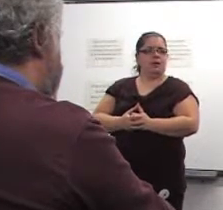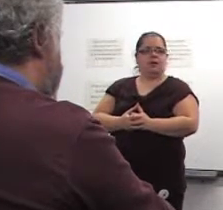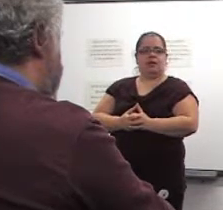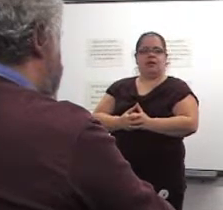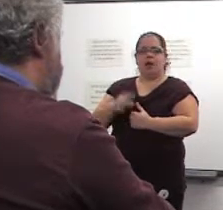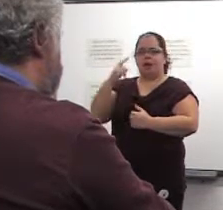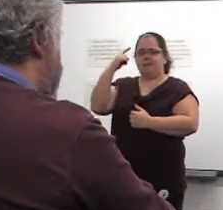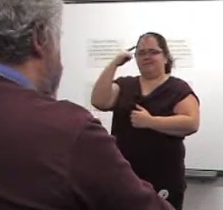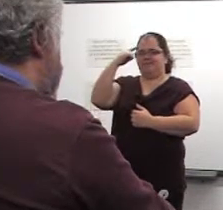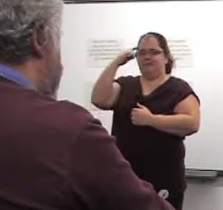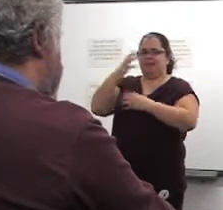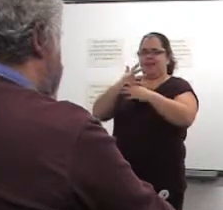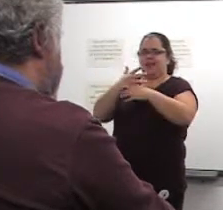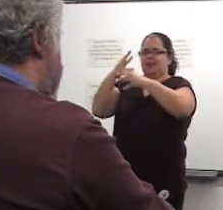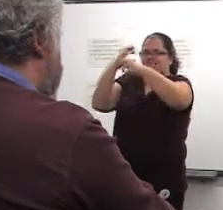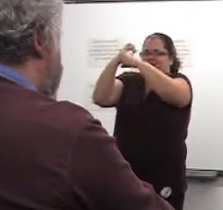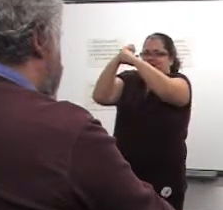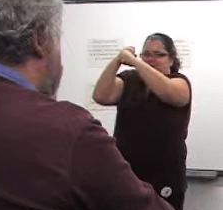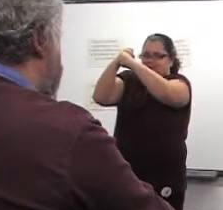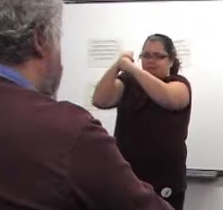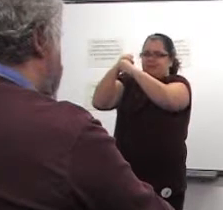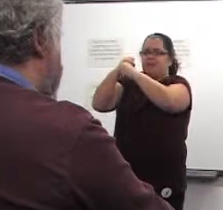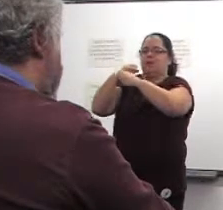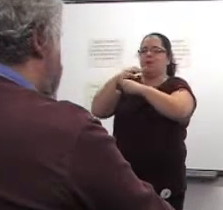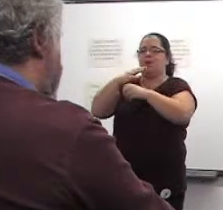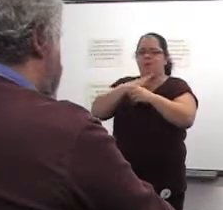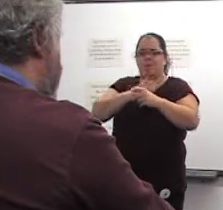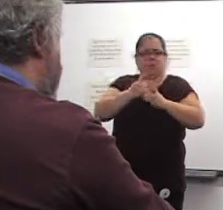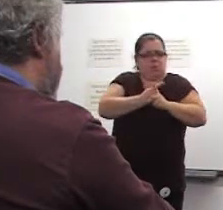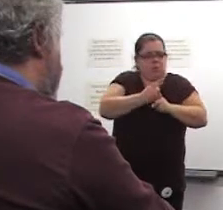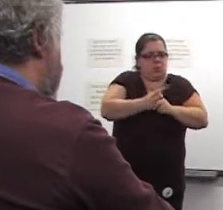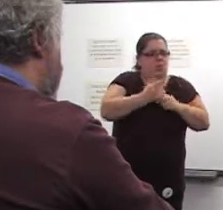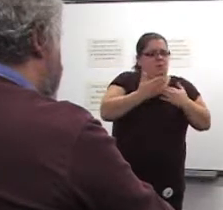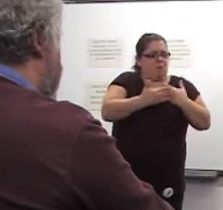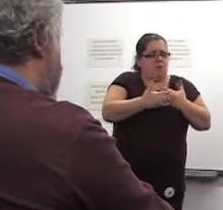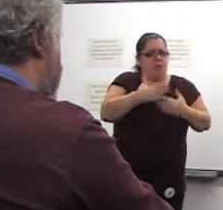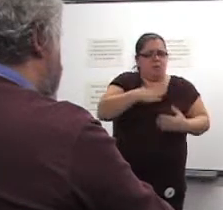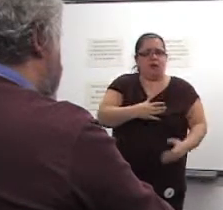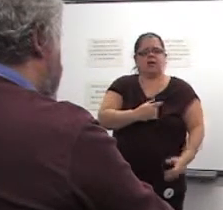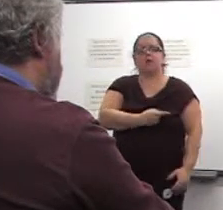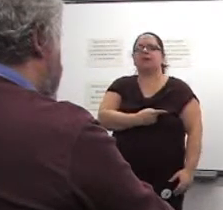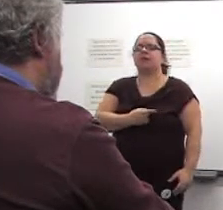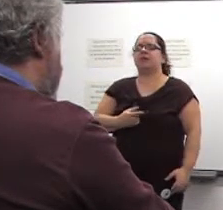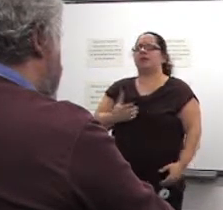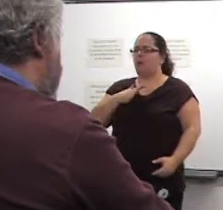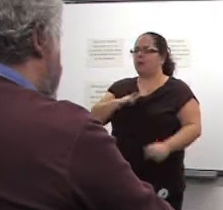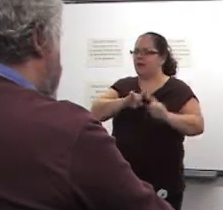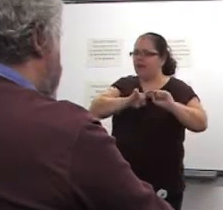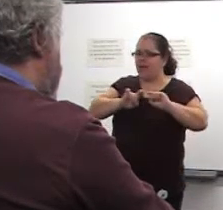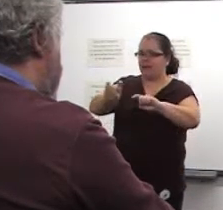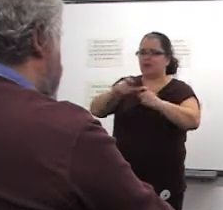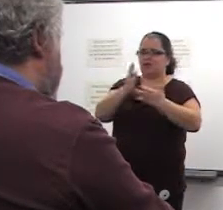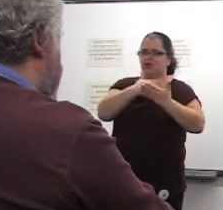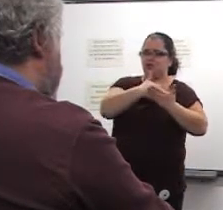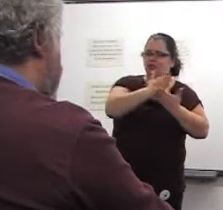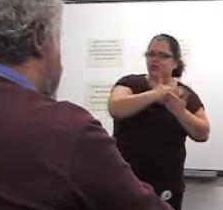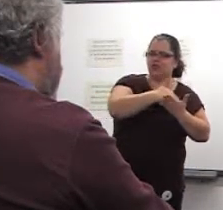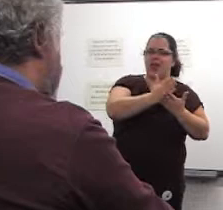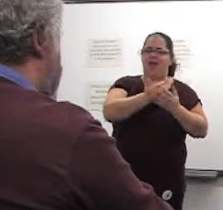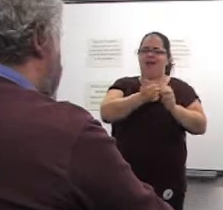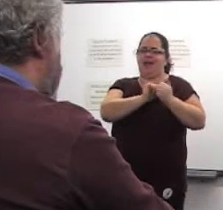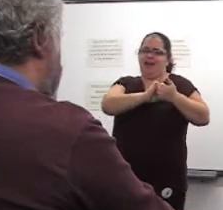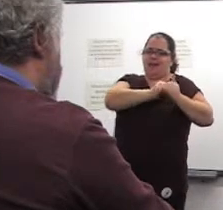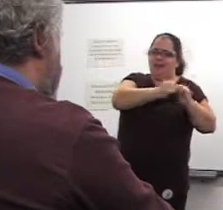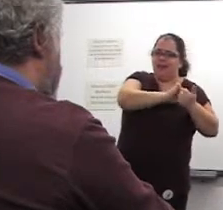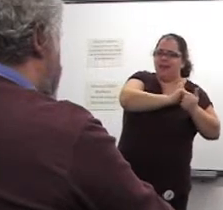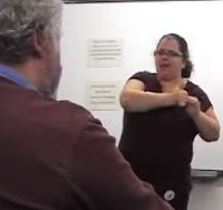Tightness in his head. He wanted to talk to her more. He wanted to continue the shared sense of a